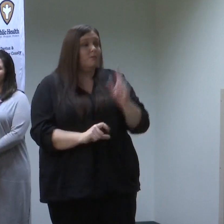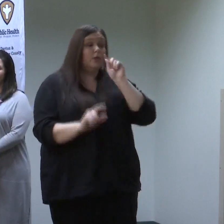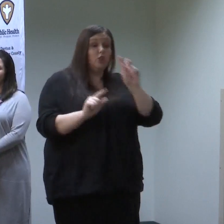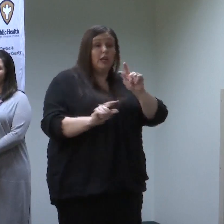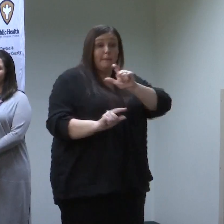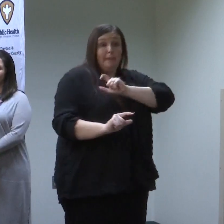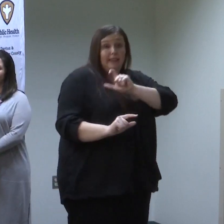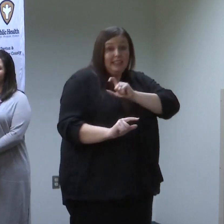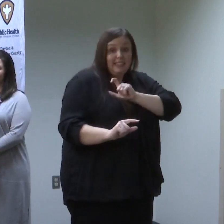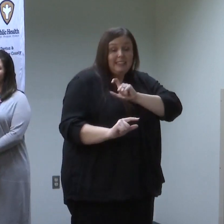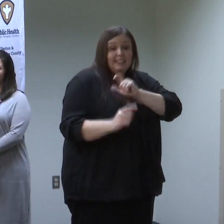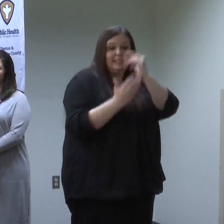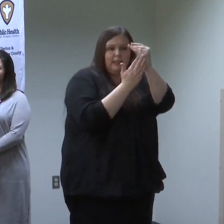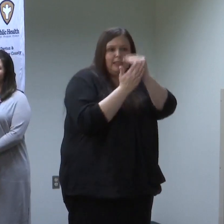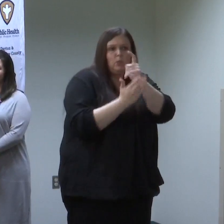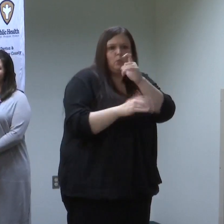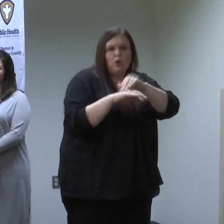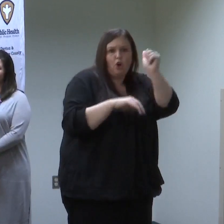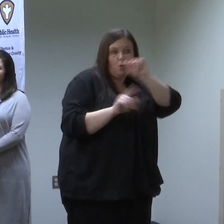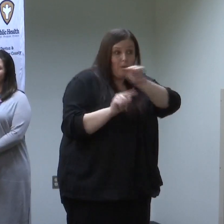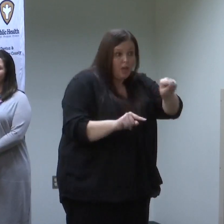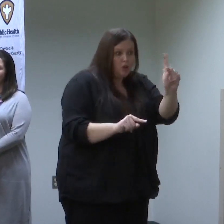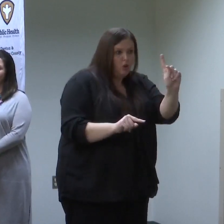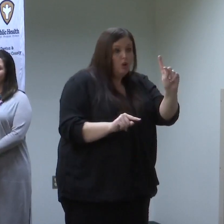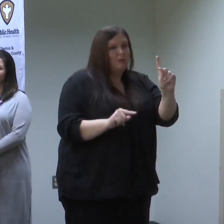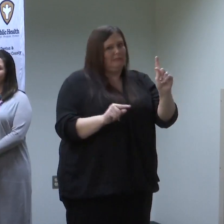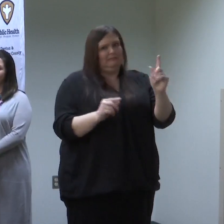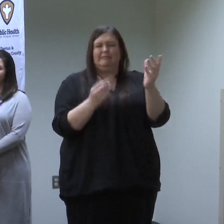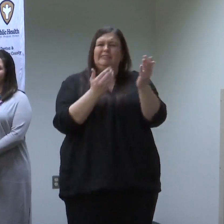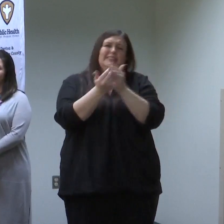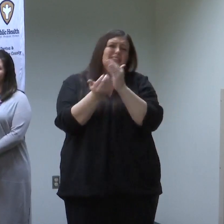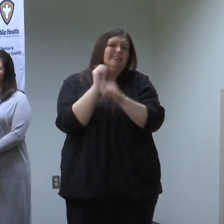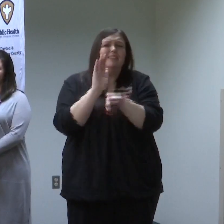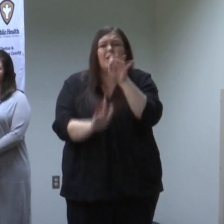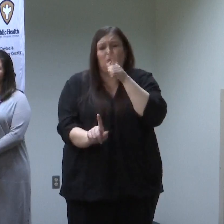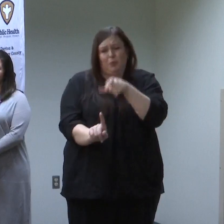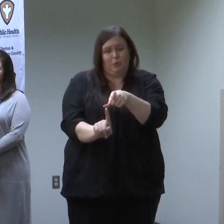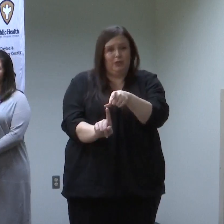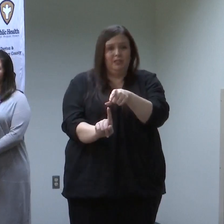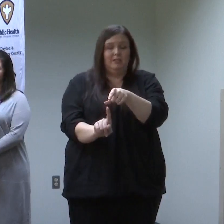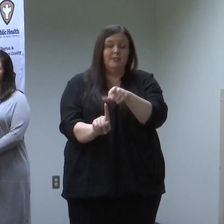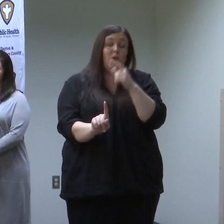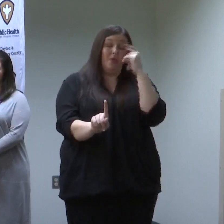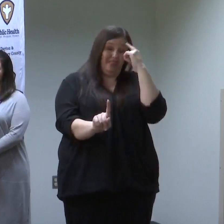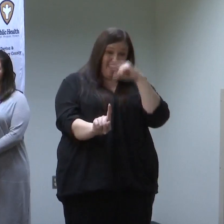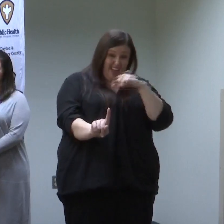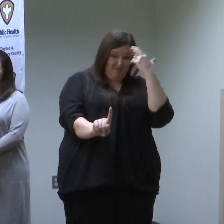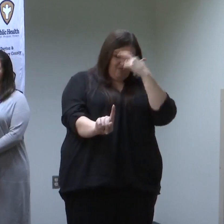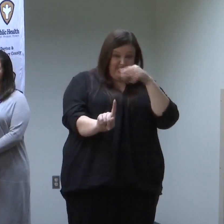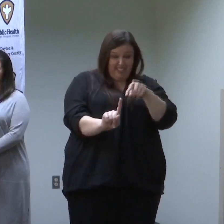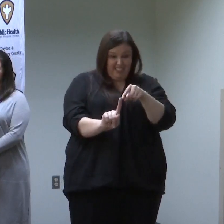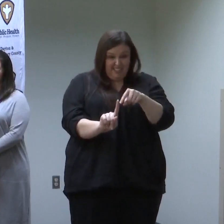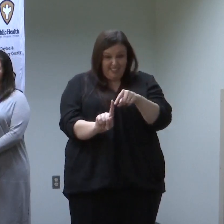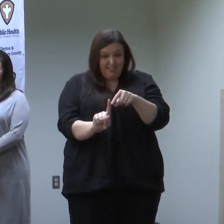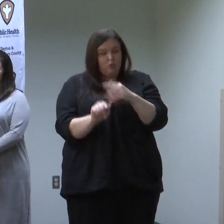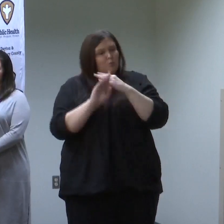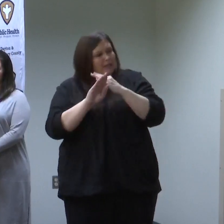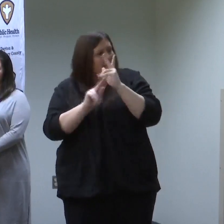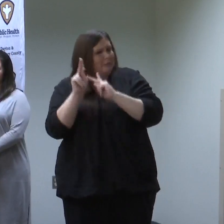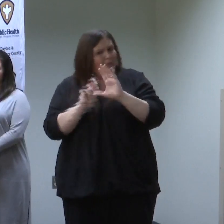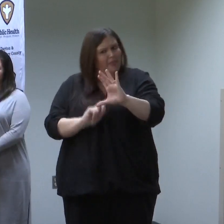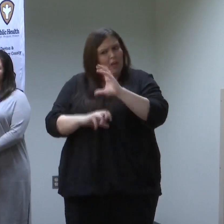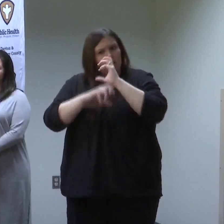things, you can narrow things down again. And so that it doesn't take very much information, so that because of that, and to protect people's confidentiality,